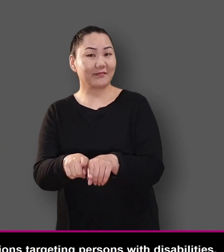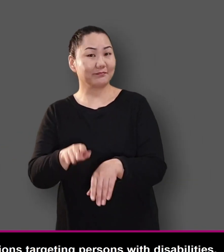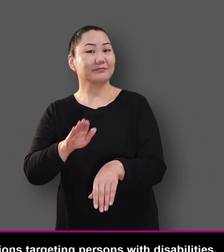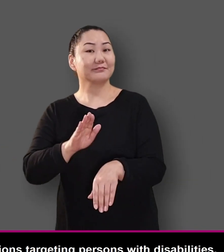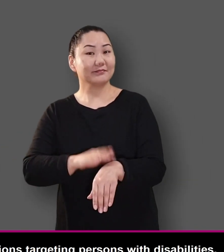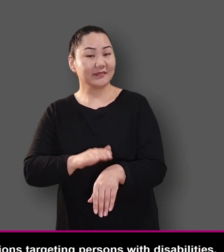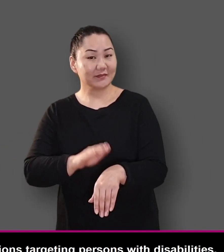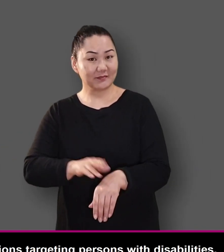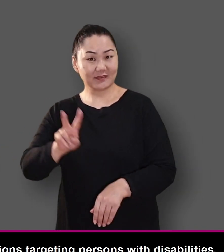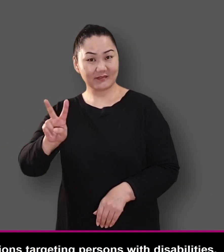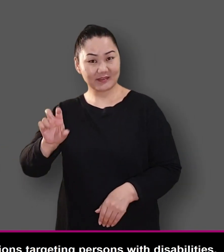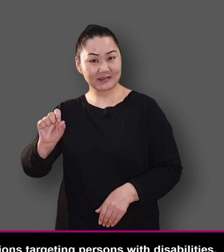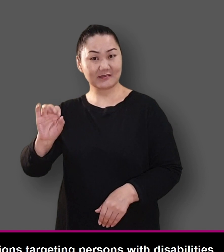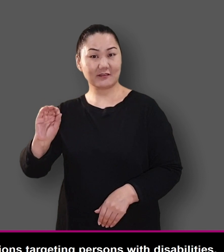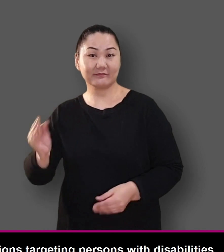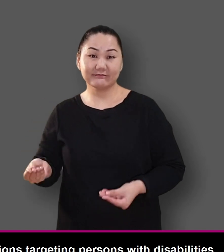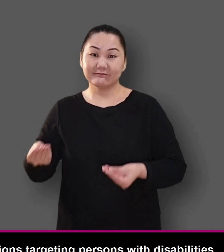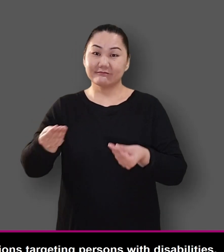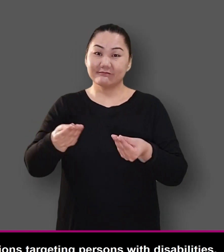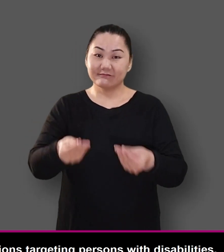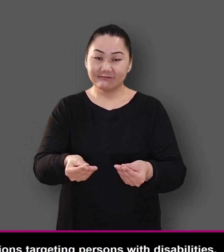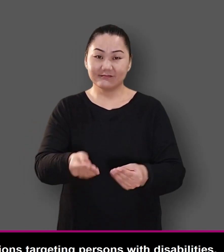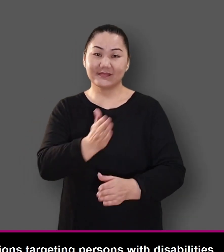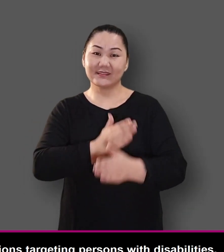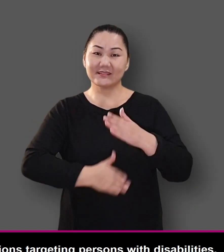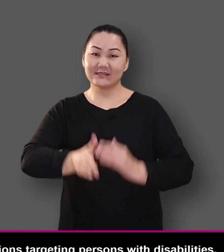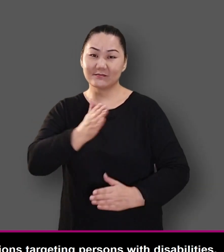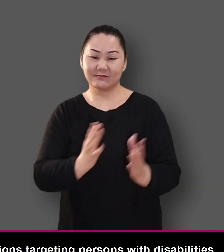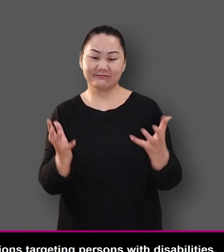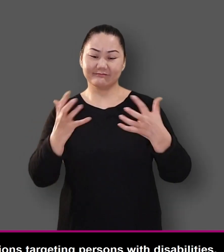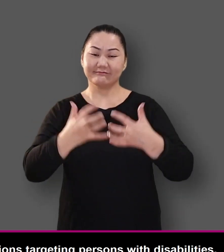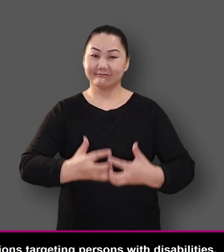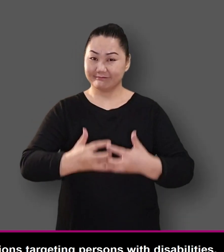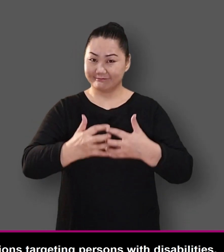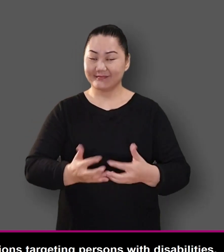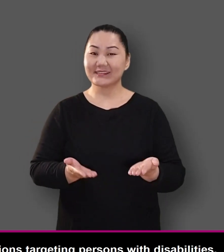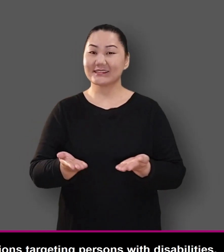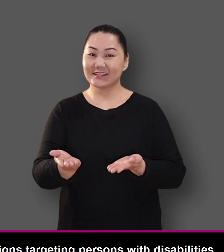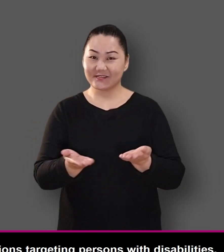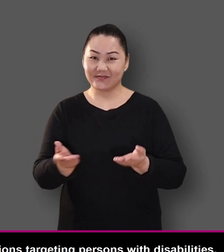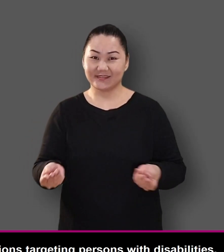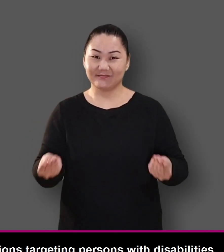While delivering specific interventions targeting persons with disabilities.